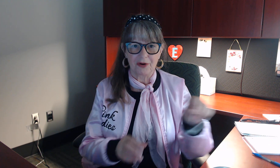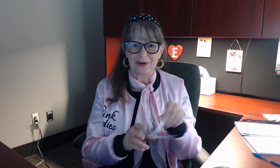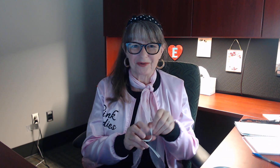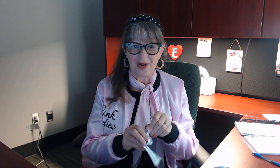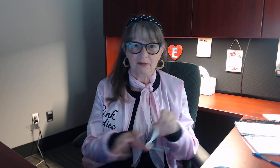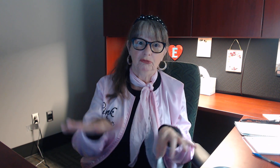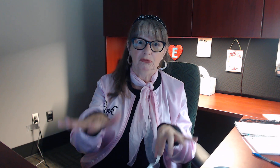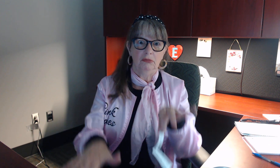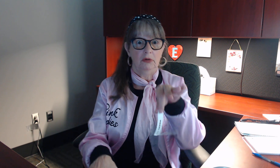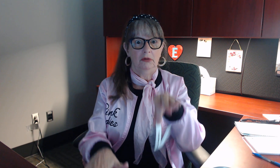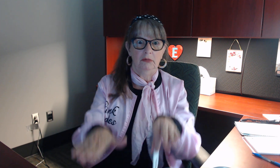right?